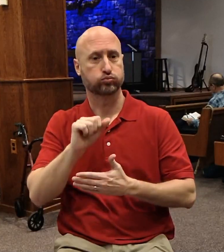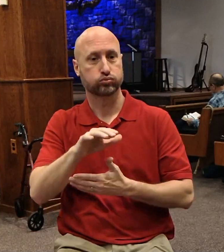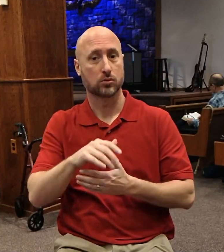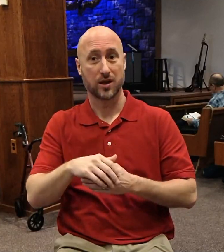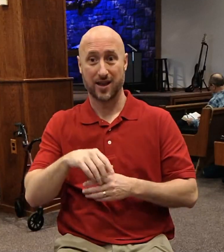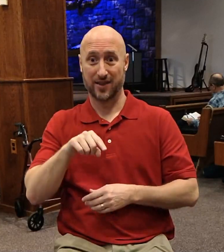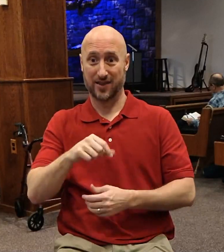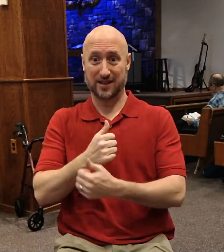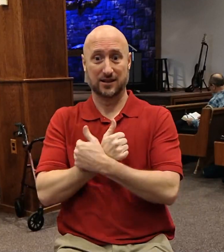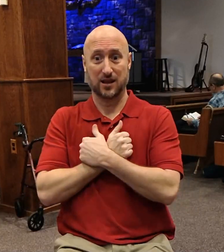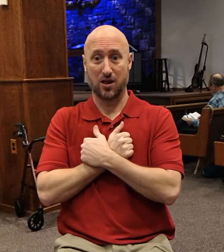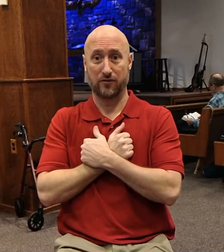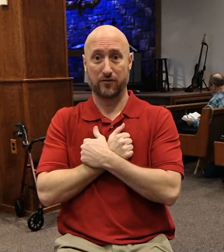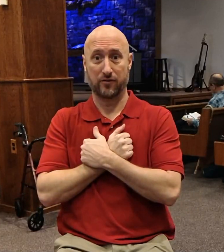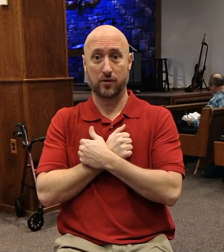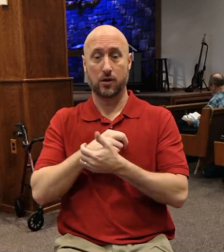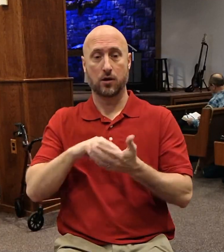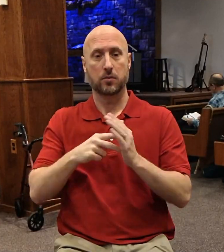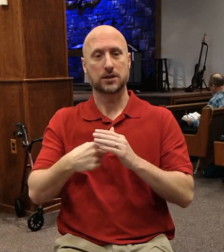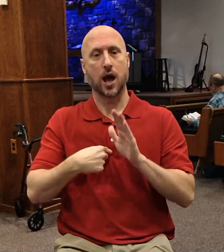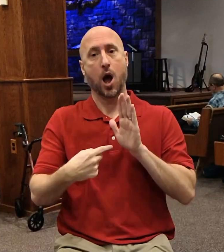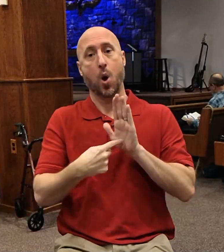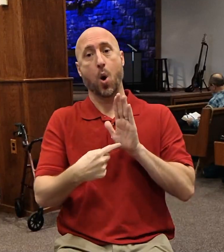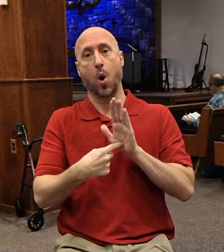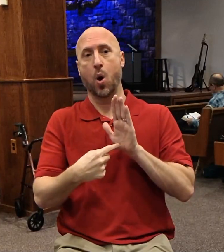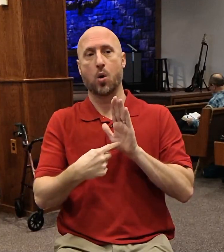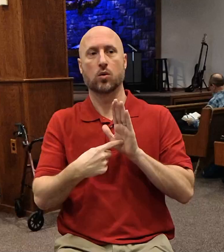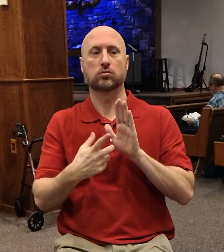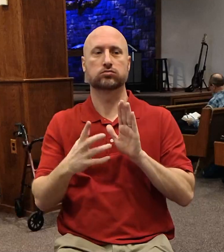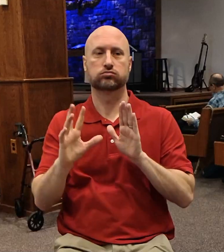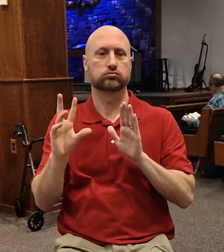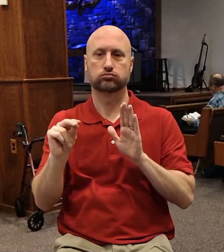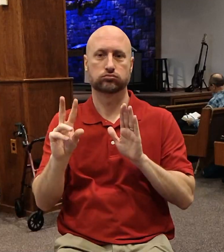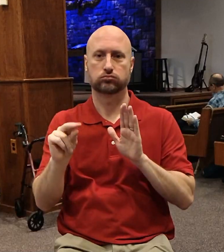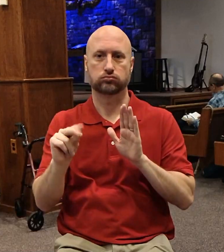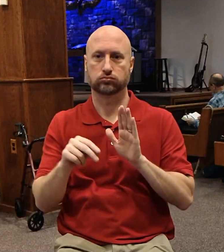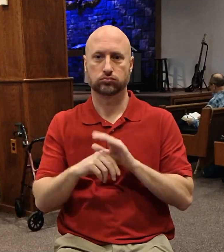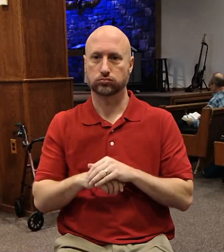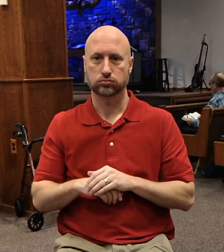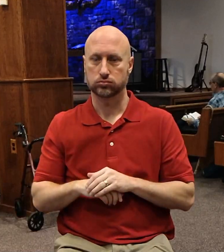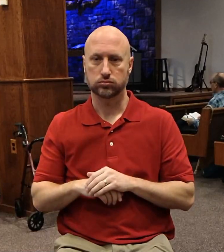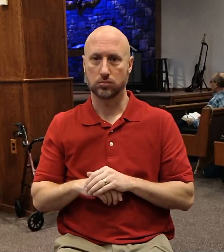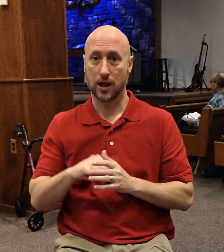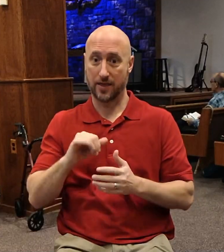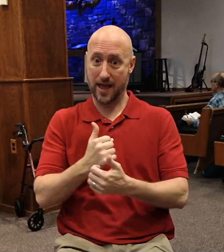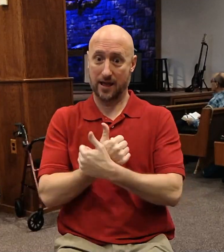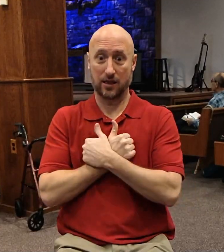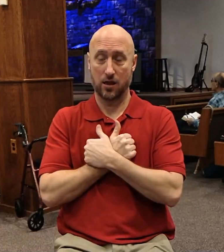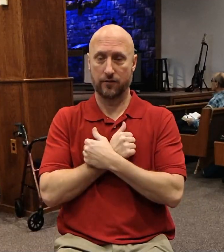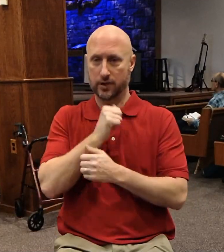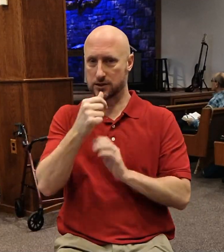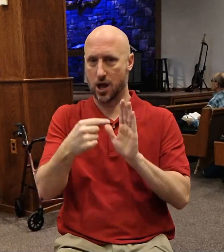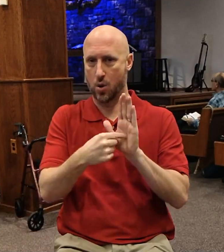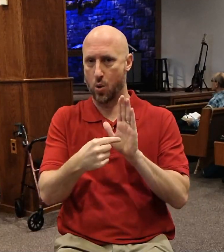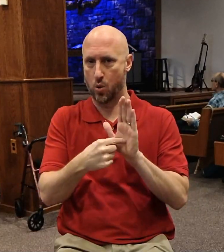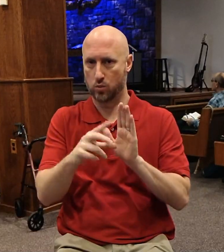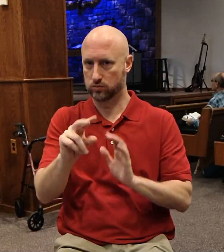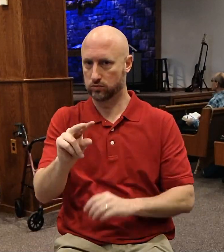God's not loving you because he owes you something. It is a love that is not owed.